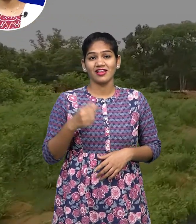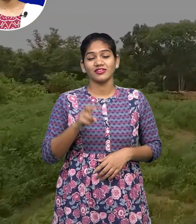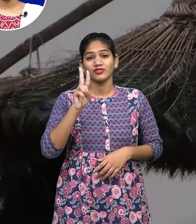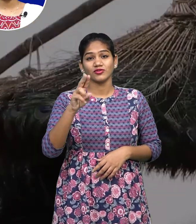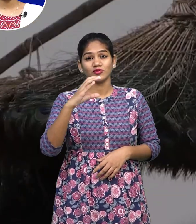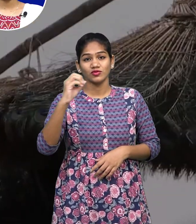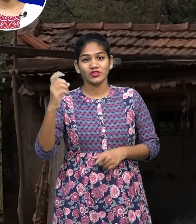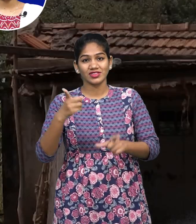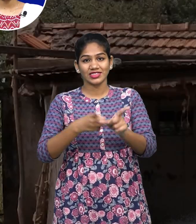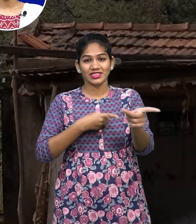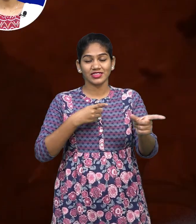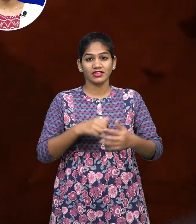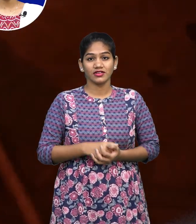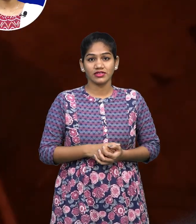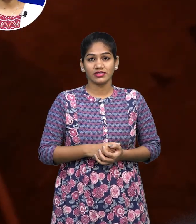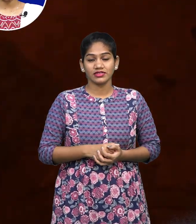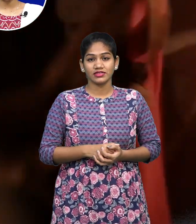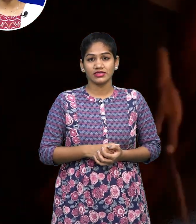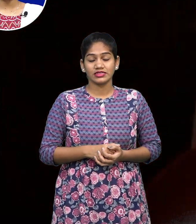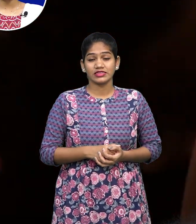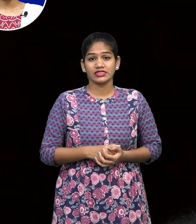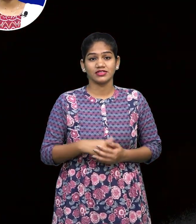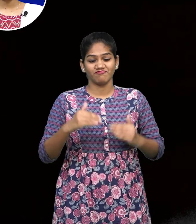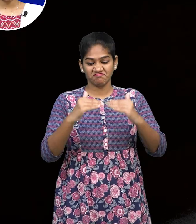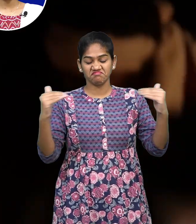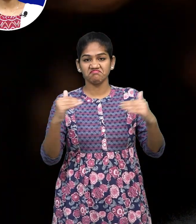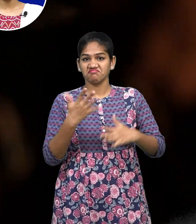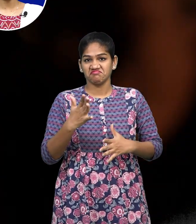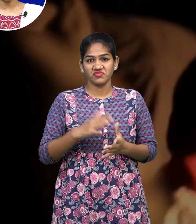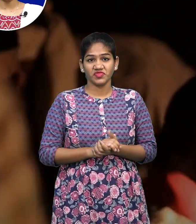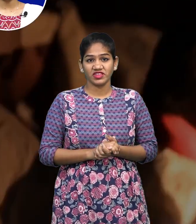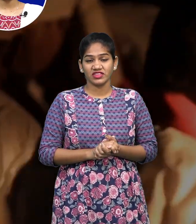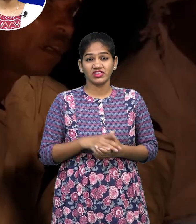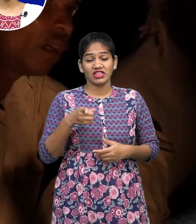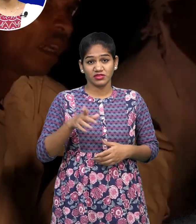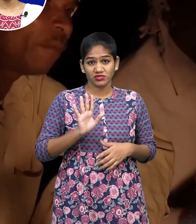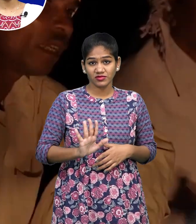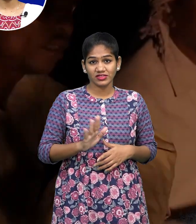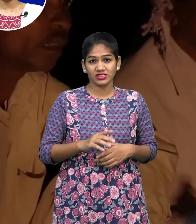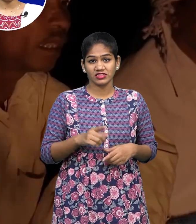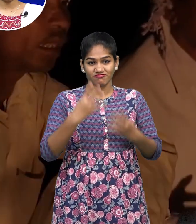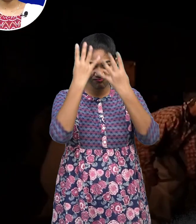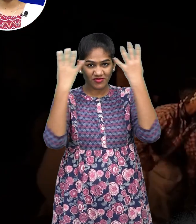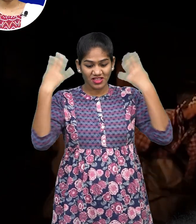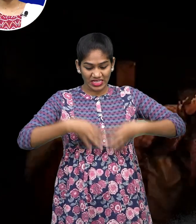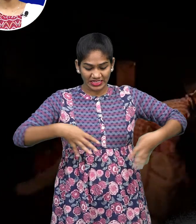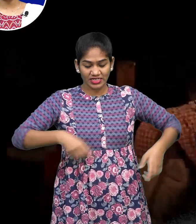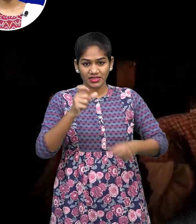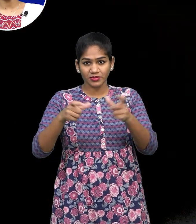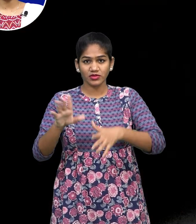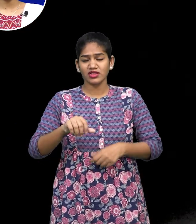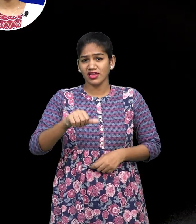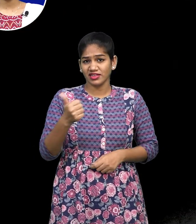years, gross injustice had been done to tribal people